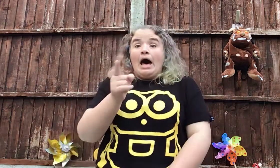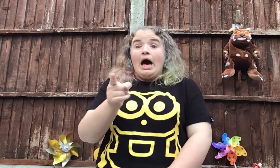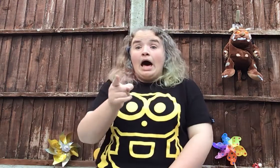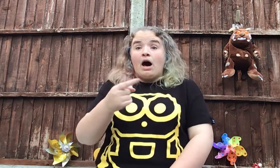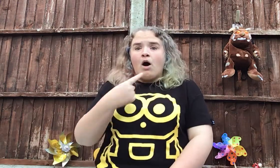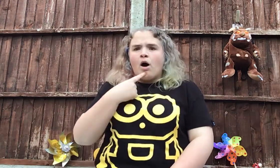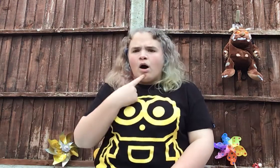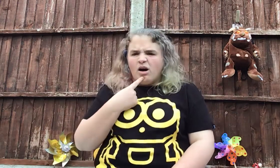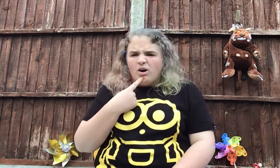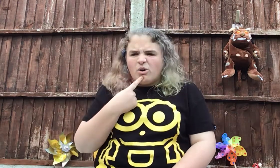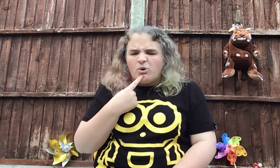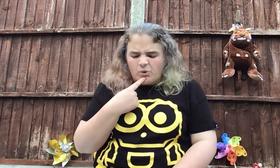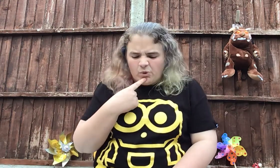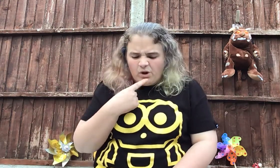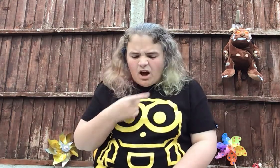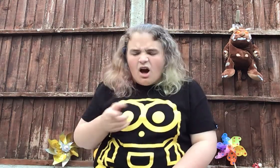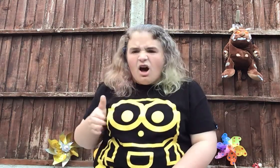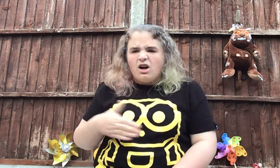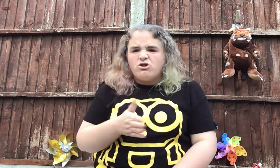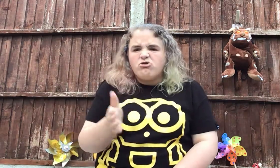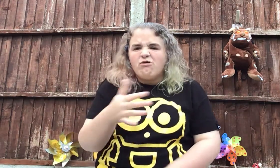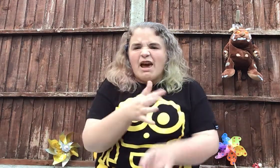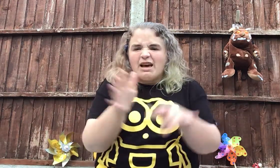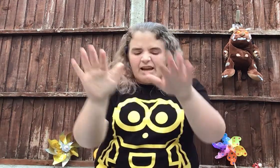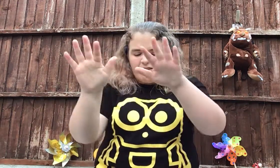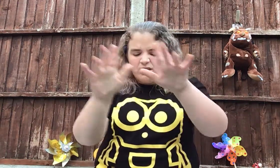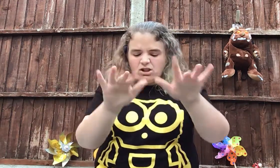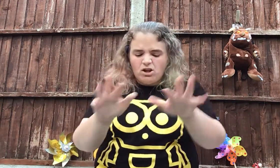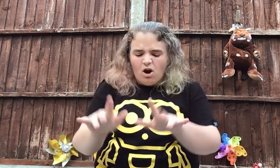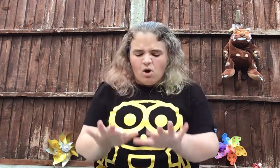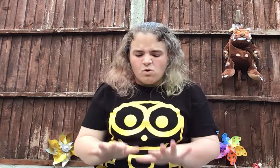Aha! Oh! A trail in the snow.